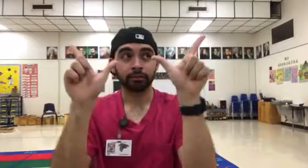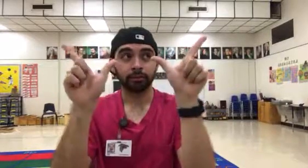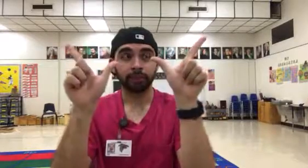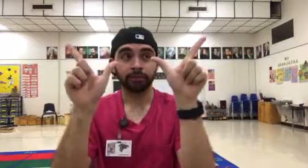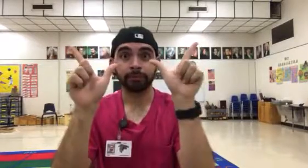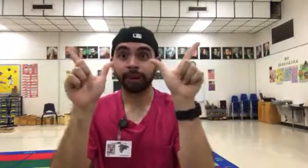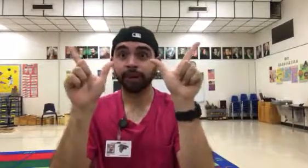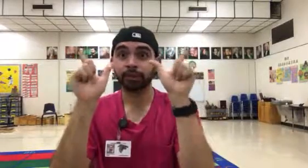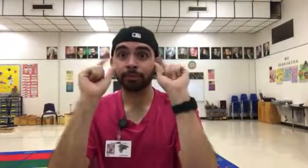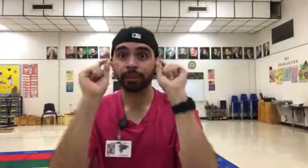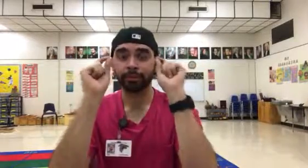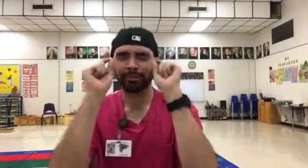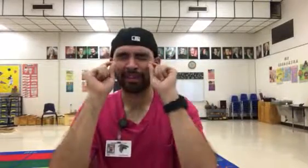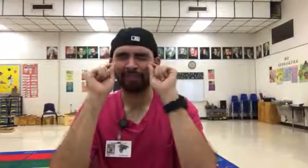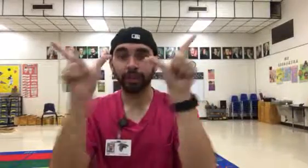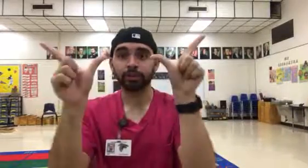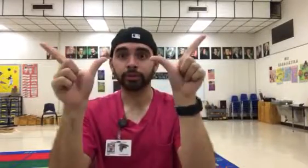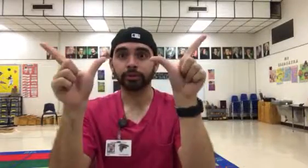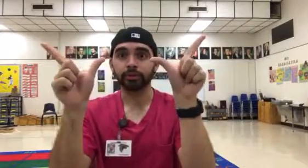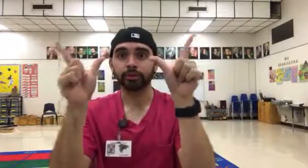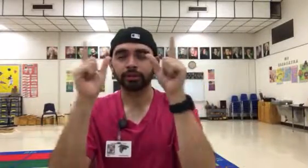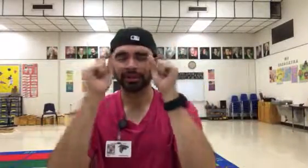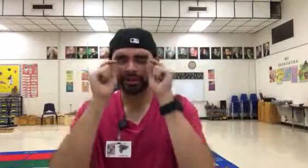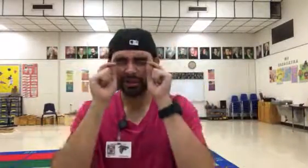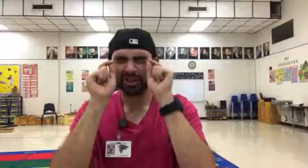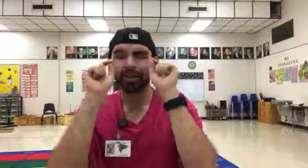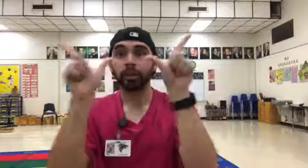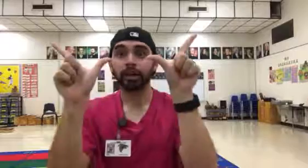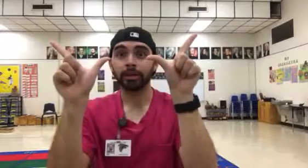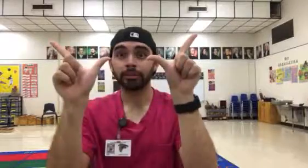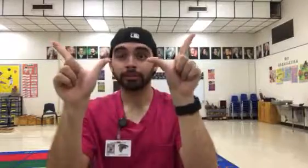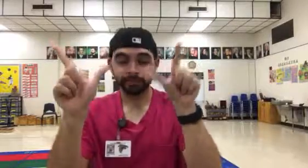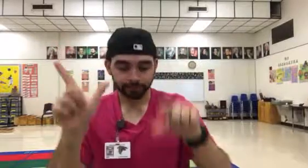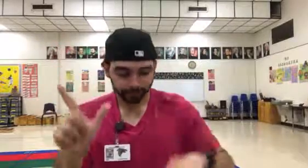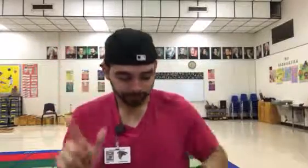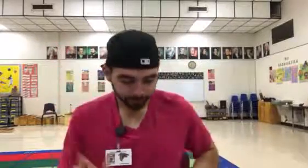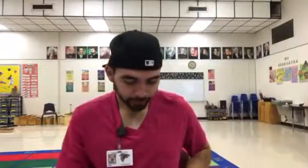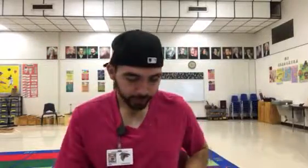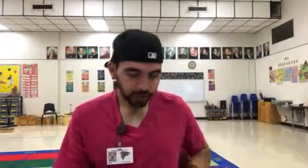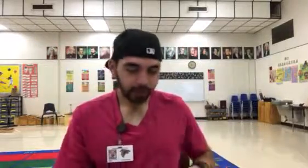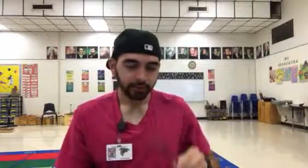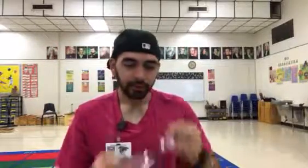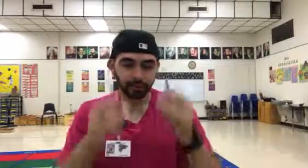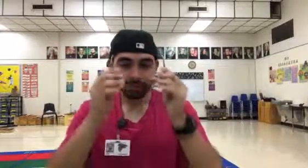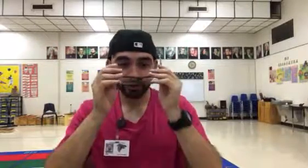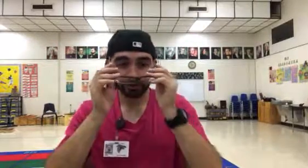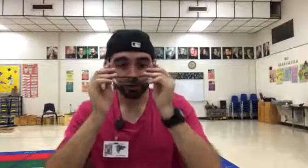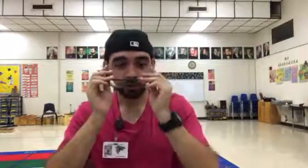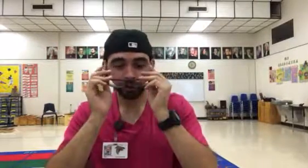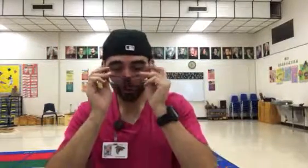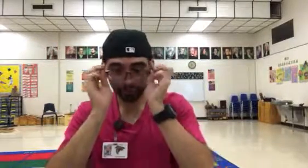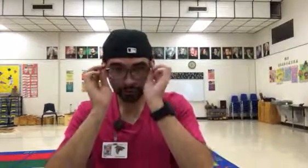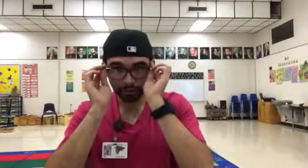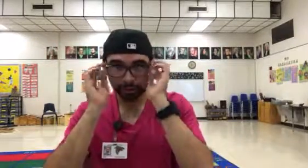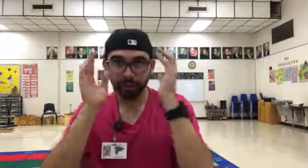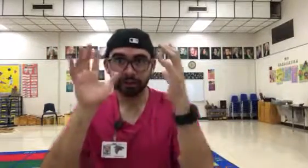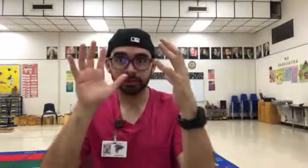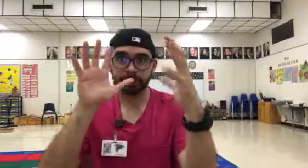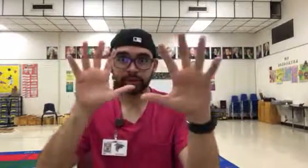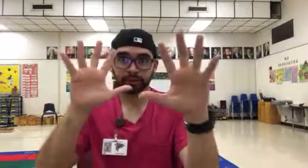My eyes open and then my fingers opened. So wake up. Now clouds, you're going to use claws. Your hands